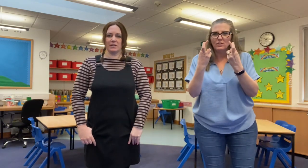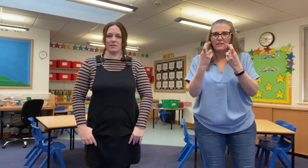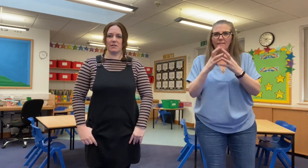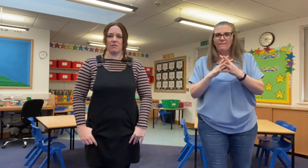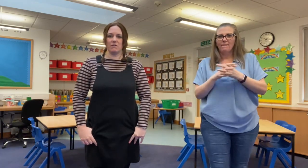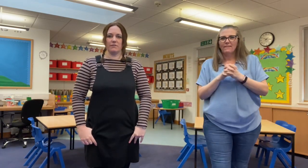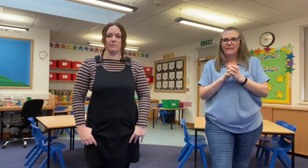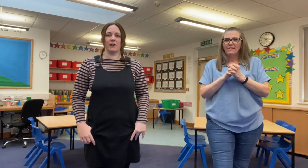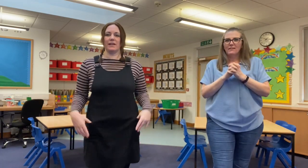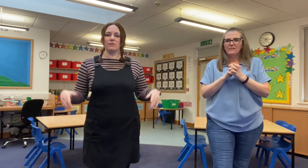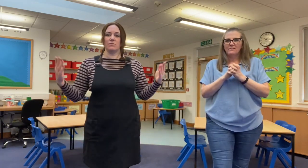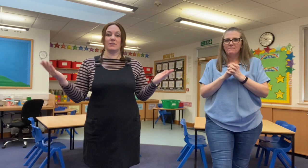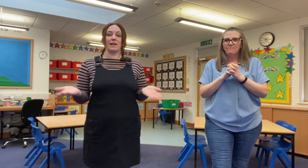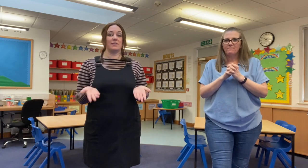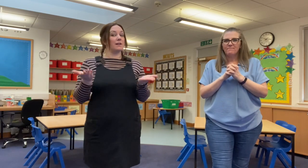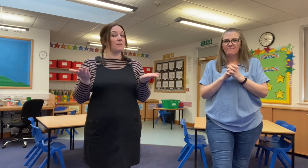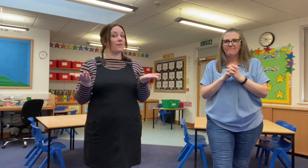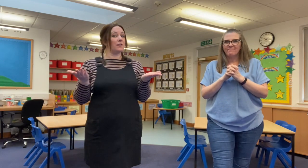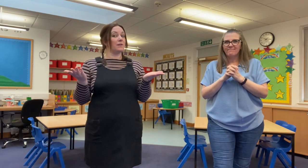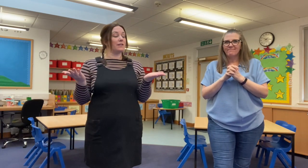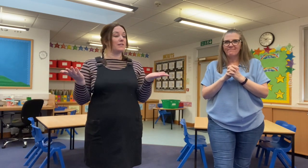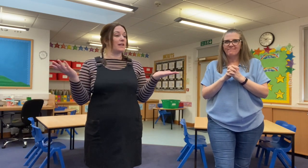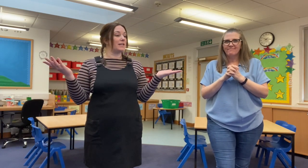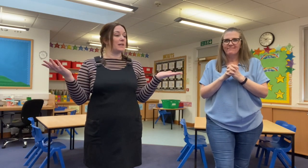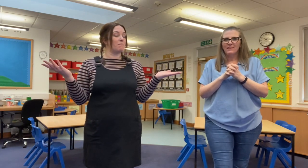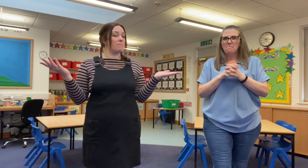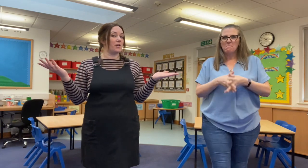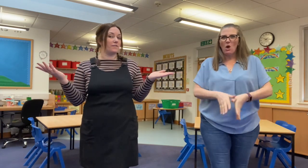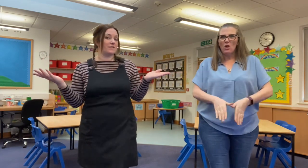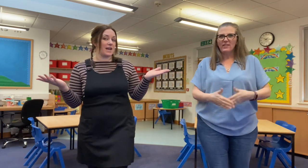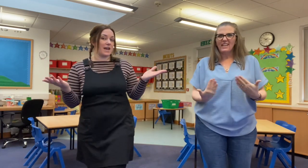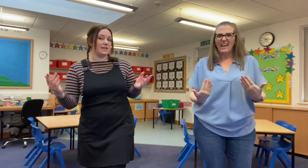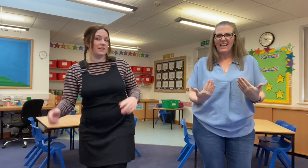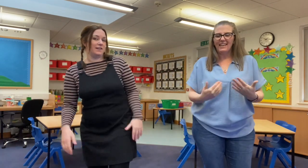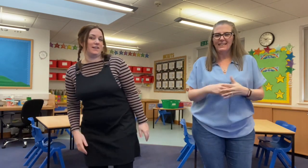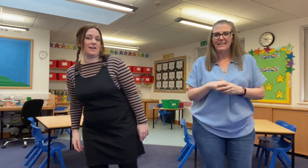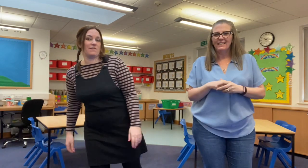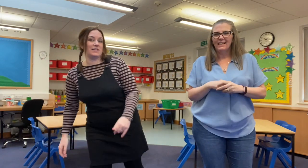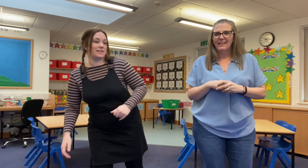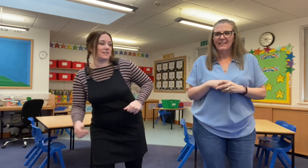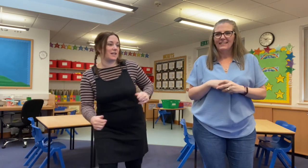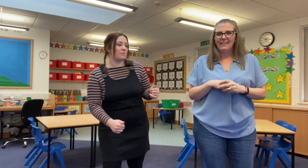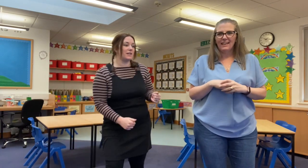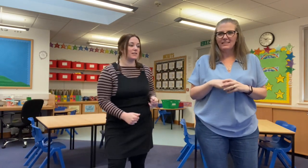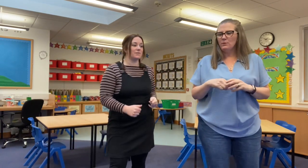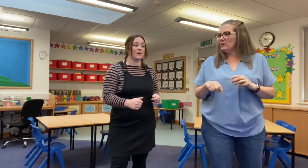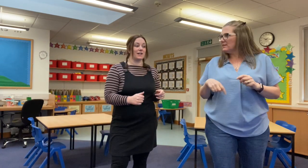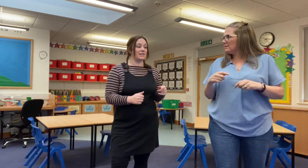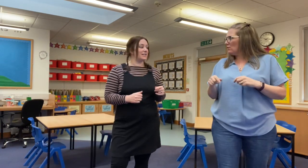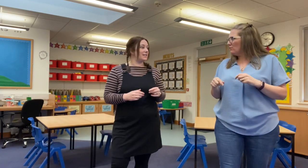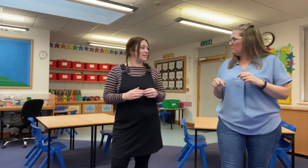start off by getting you all to stand up. If anyone has had a birthday, get ready to celebrate, because we are going to sing to